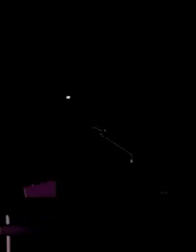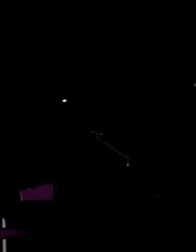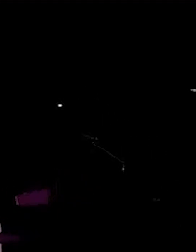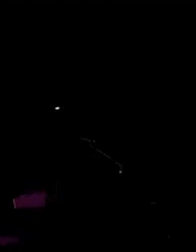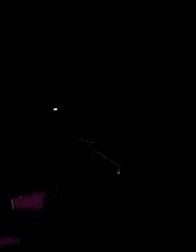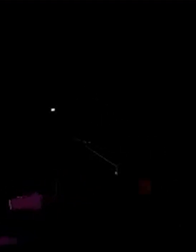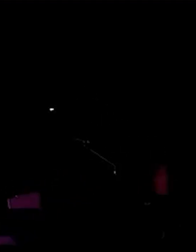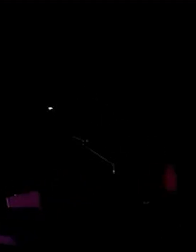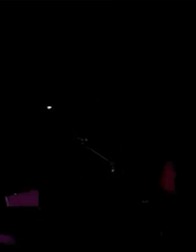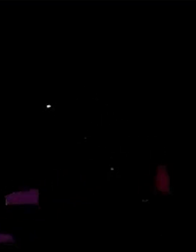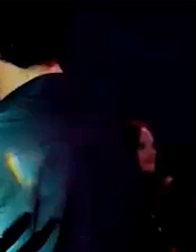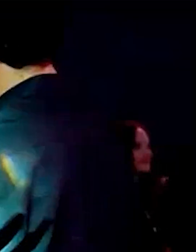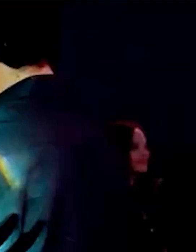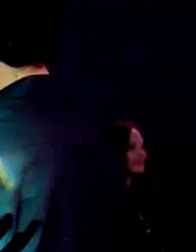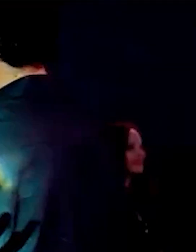the thought and heart behind all